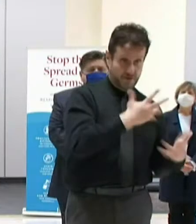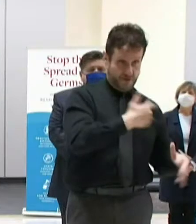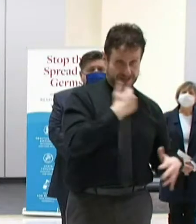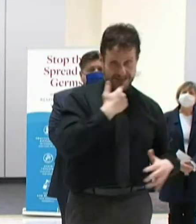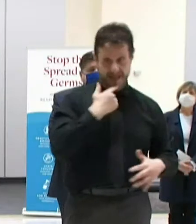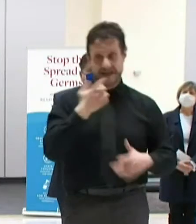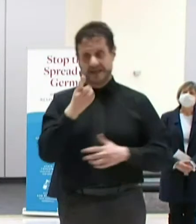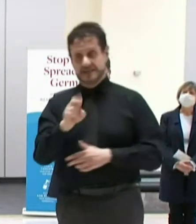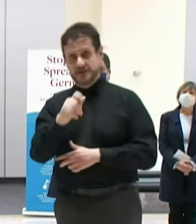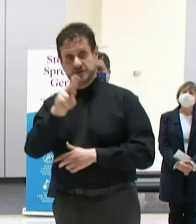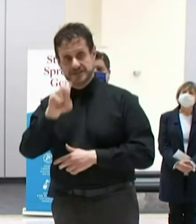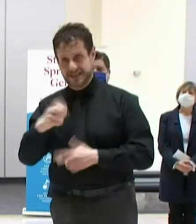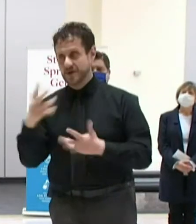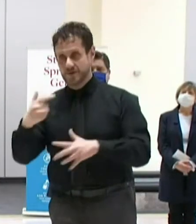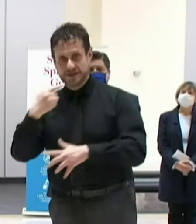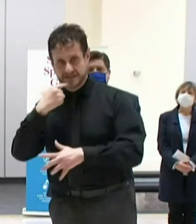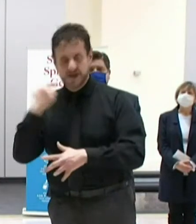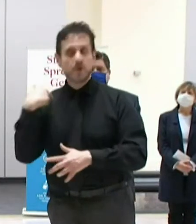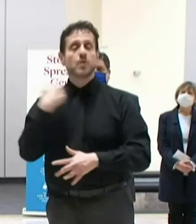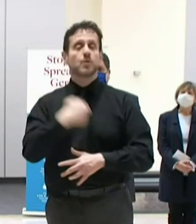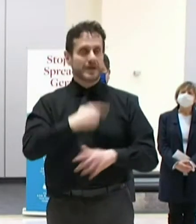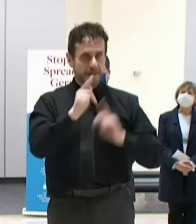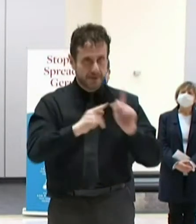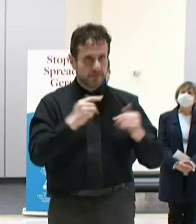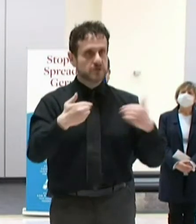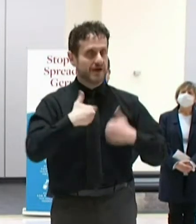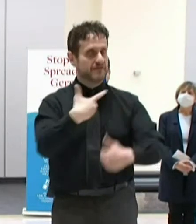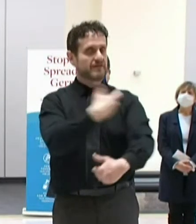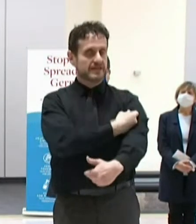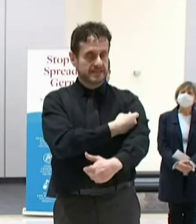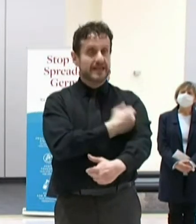vaccinated so that we can get ahead of these variants.